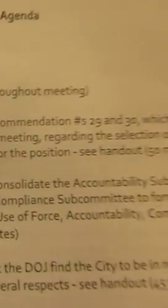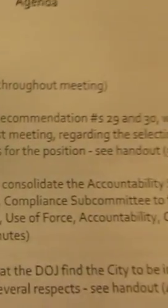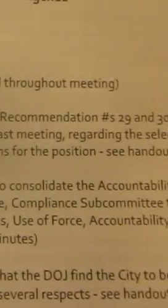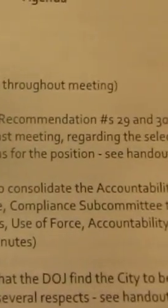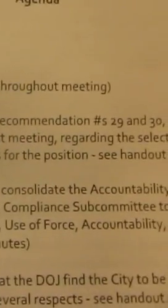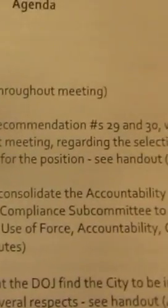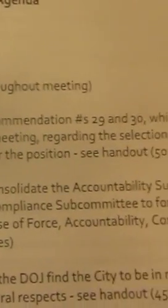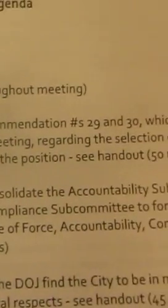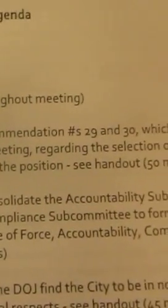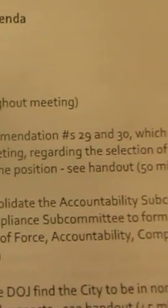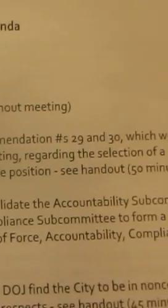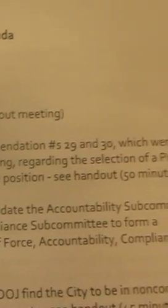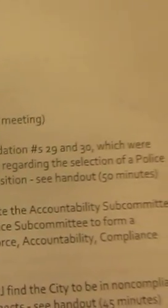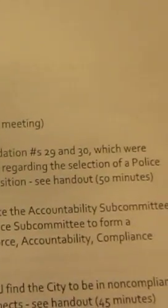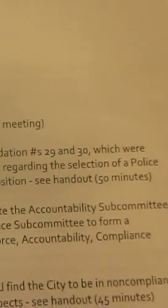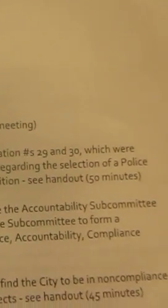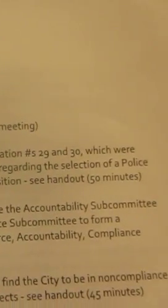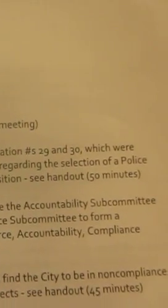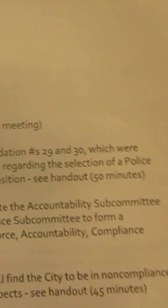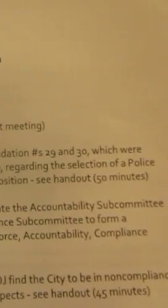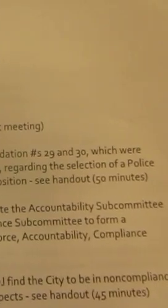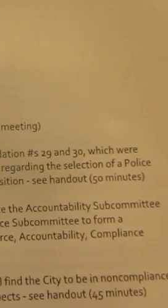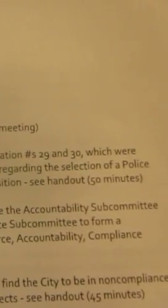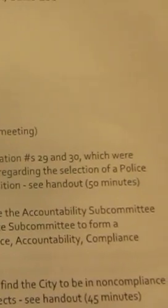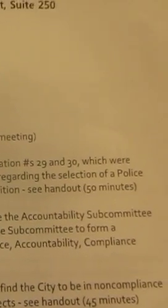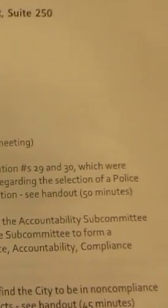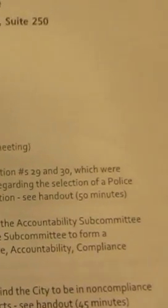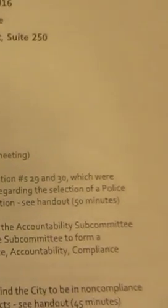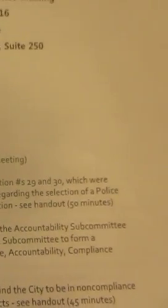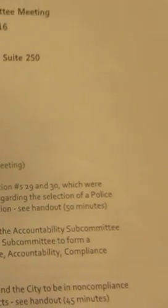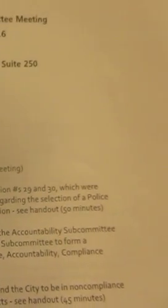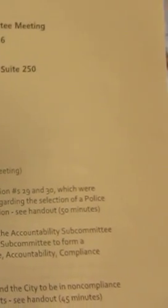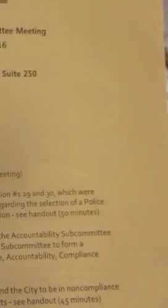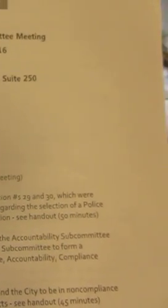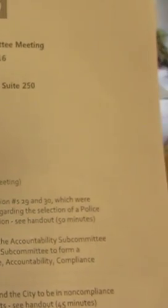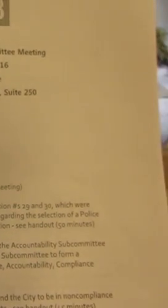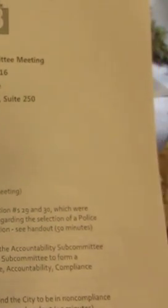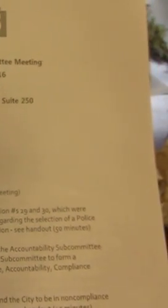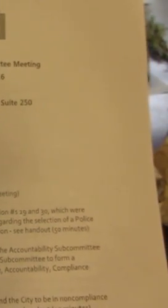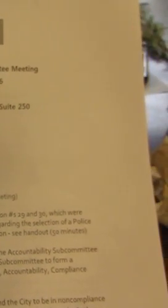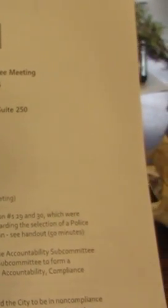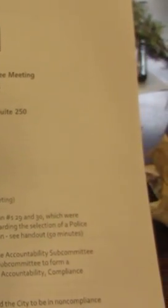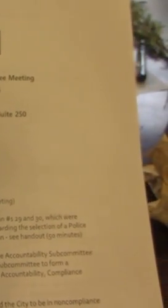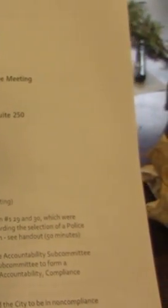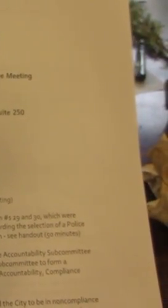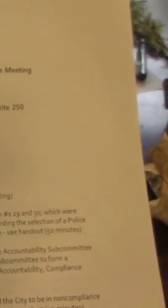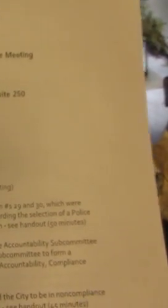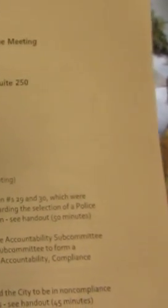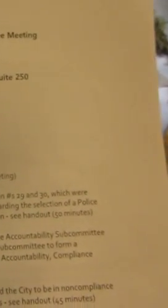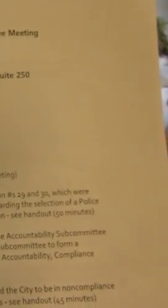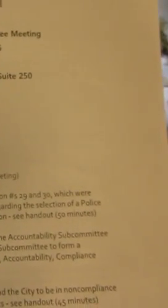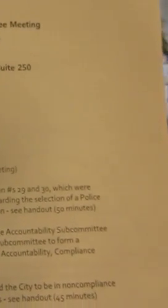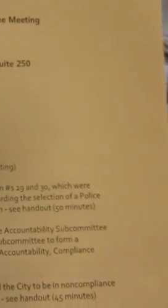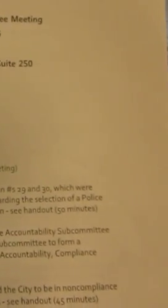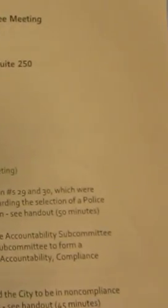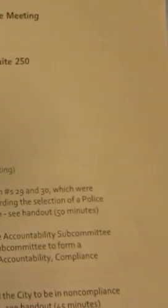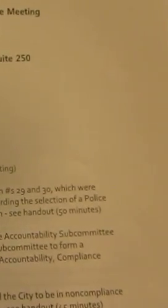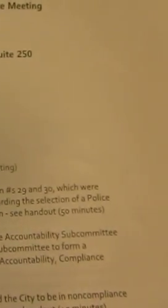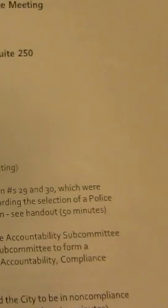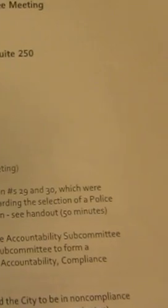could help with that, guide that selection, because they have a pool that's different than city. They